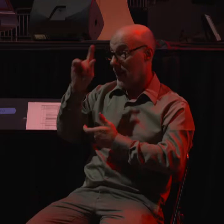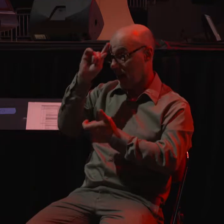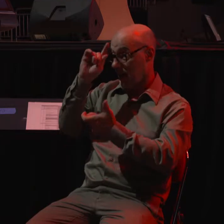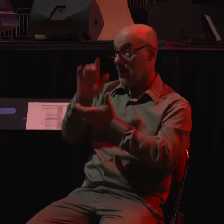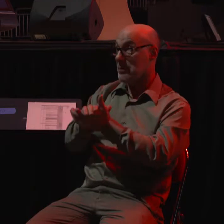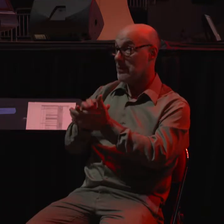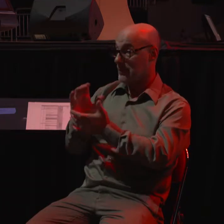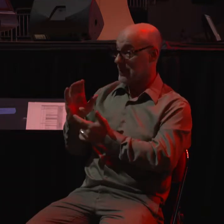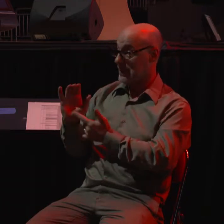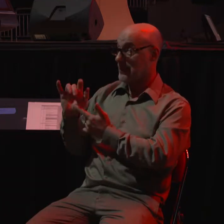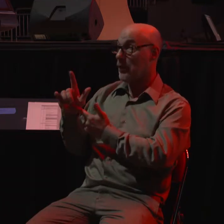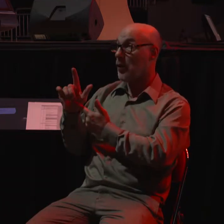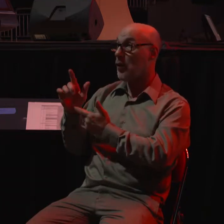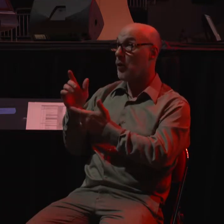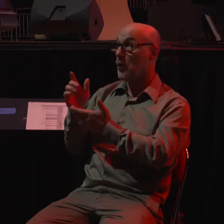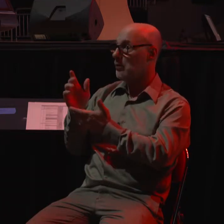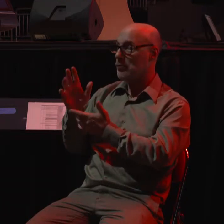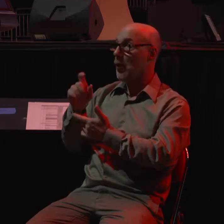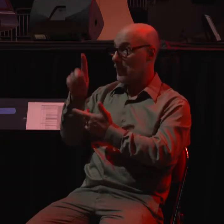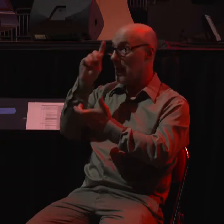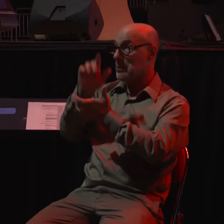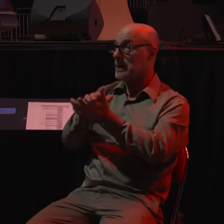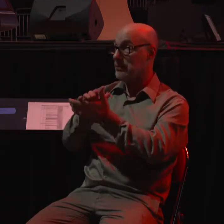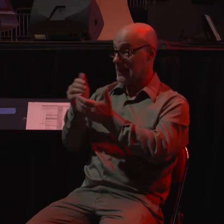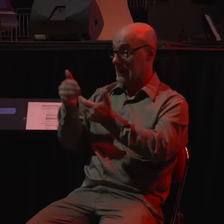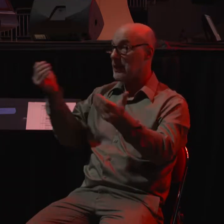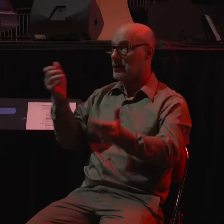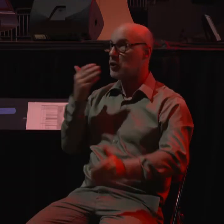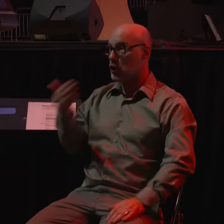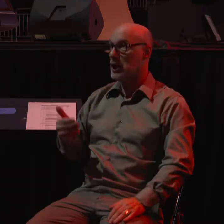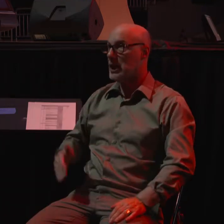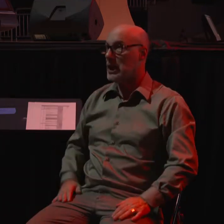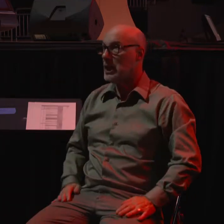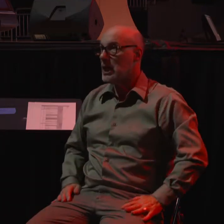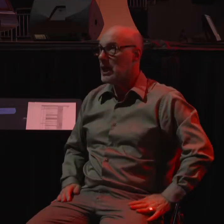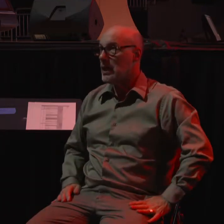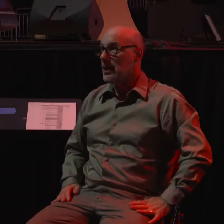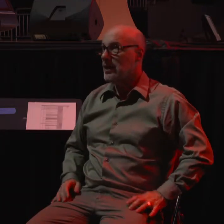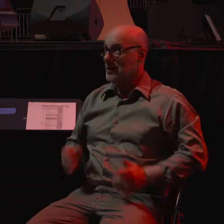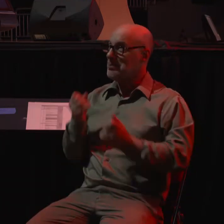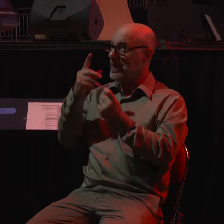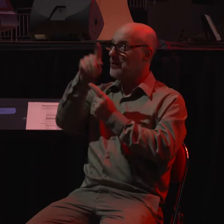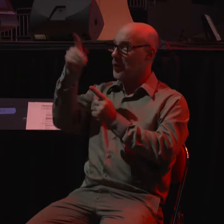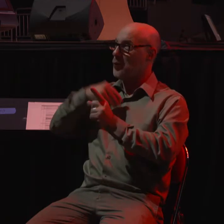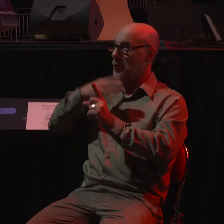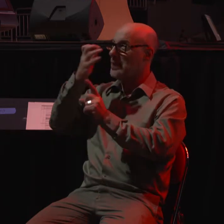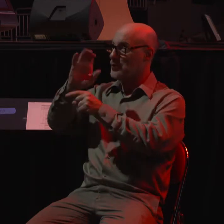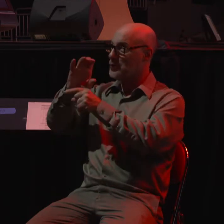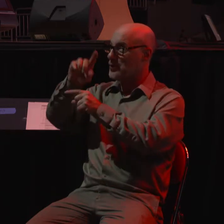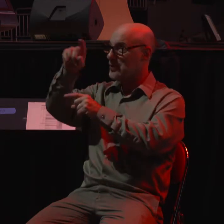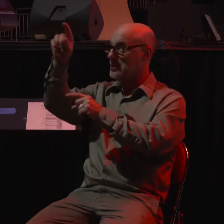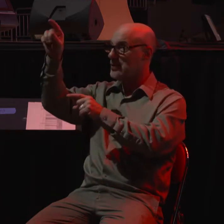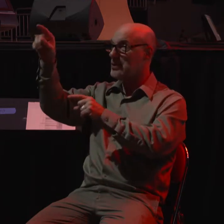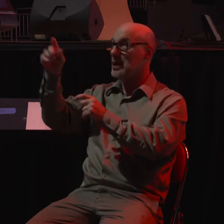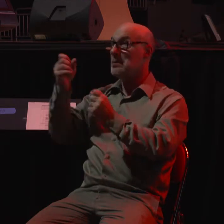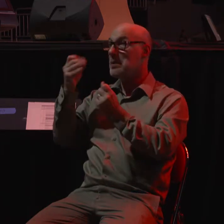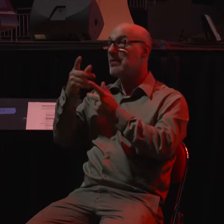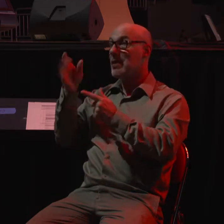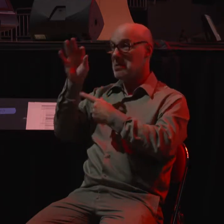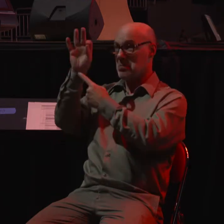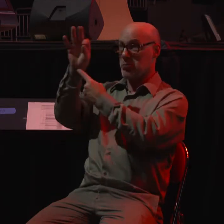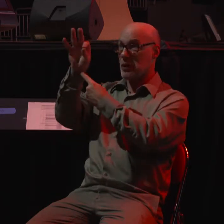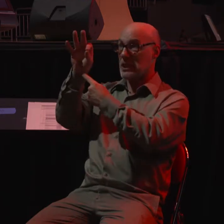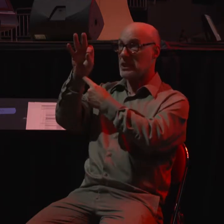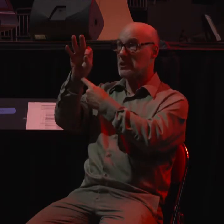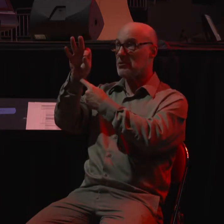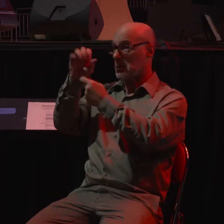issue, that you know, segregation was right and good, you know? And some of them even defended it from the pulpit, right? Some